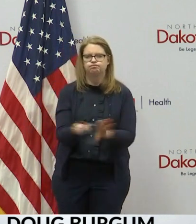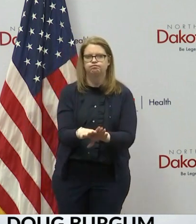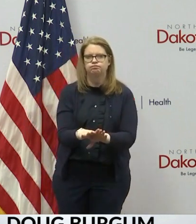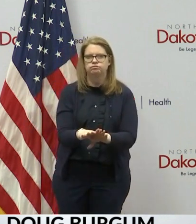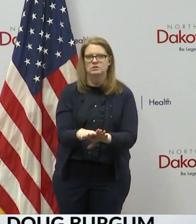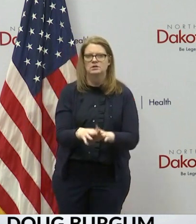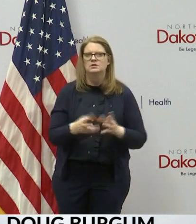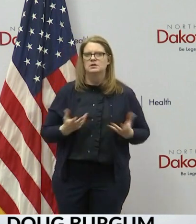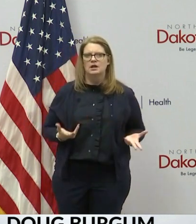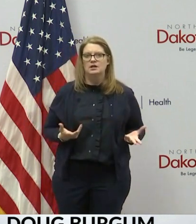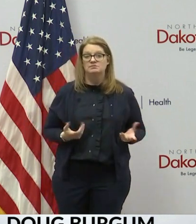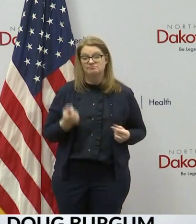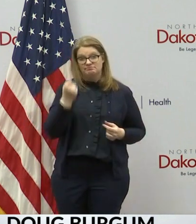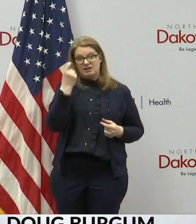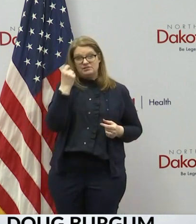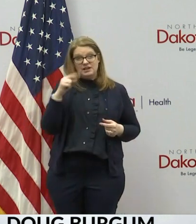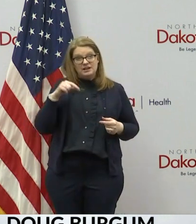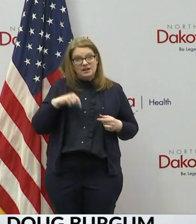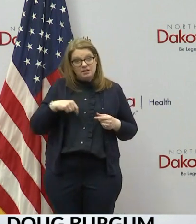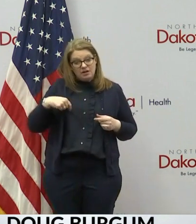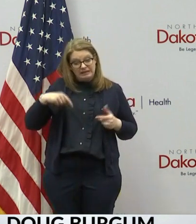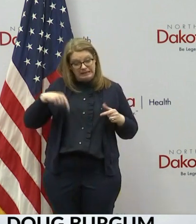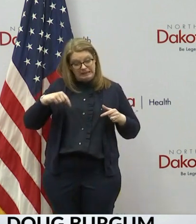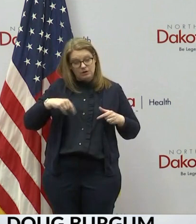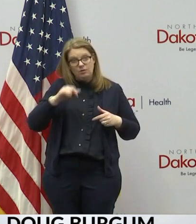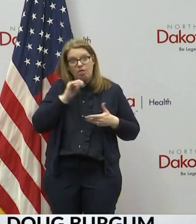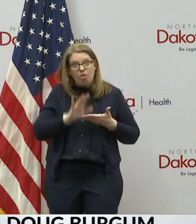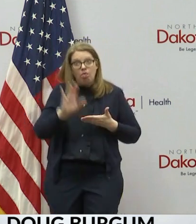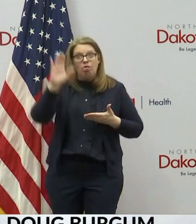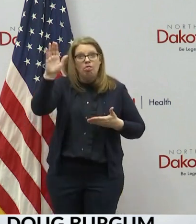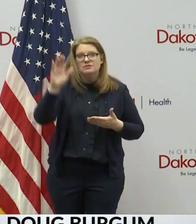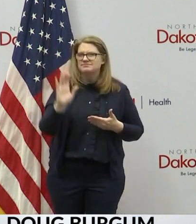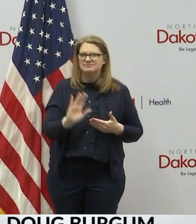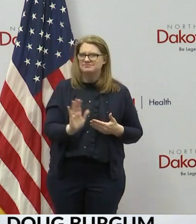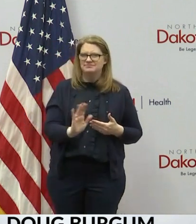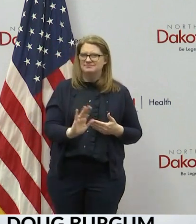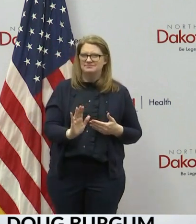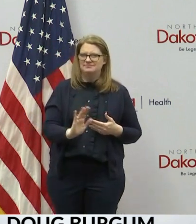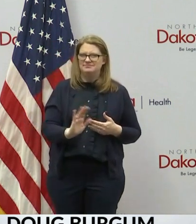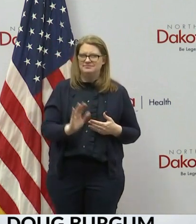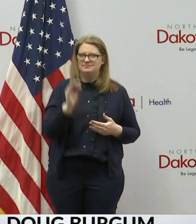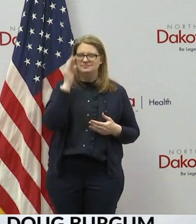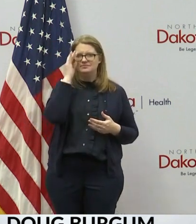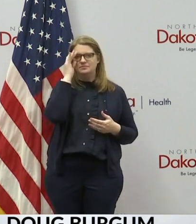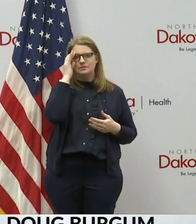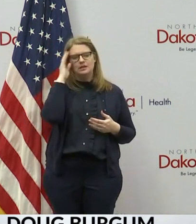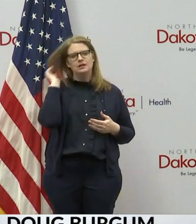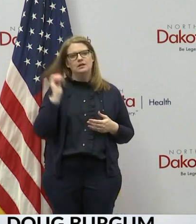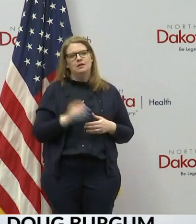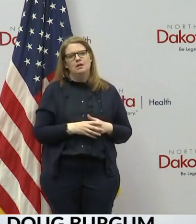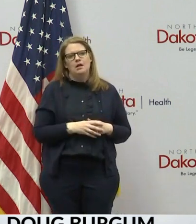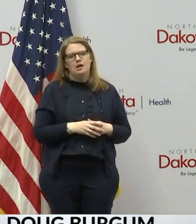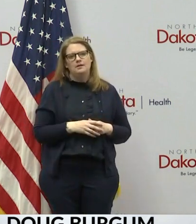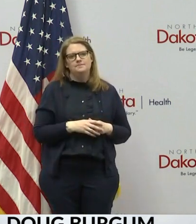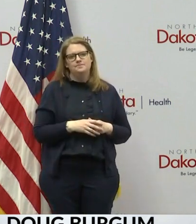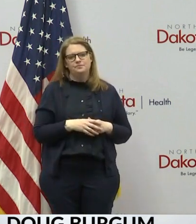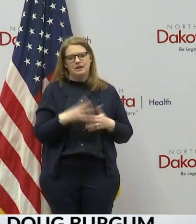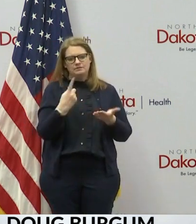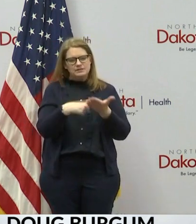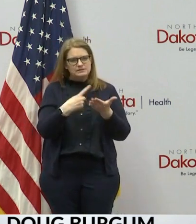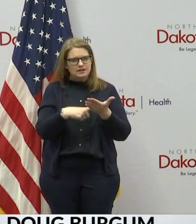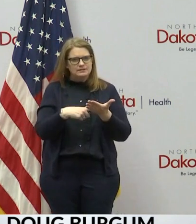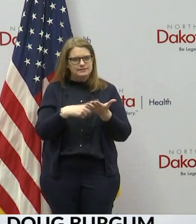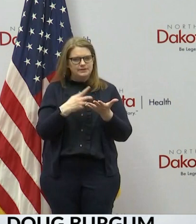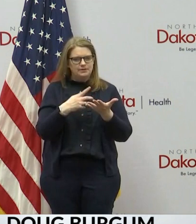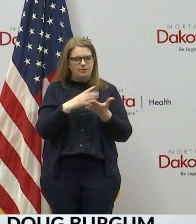never having a surge or outbreak here. I've talked about the numbers of all of the folks that